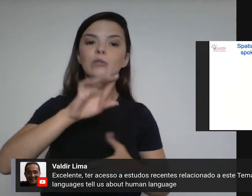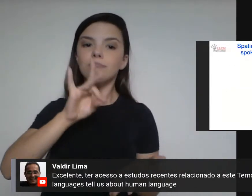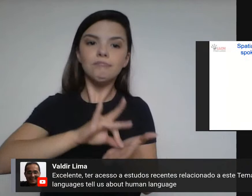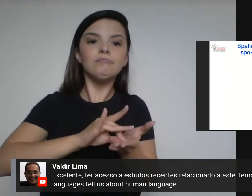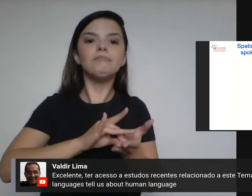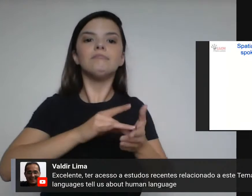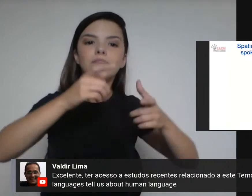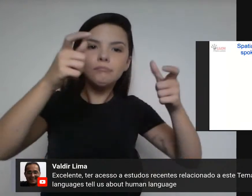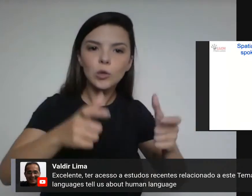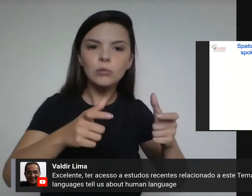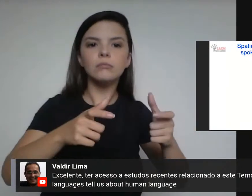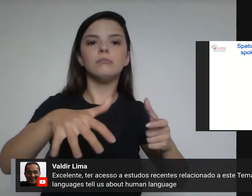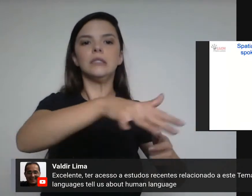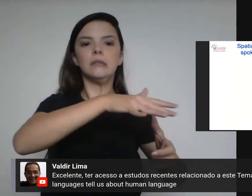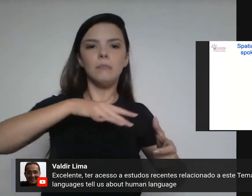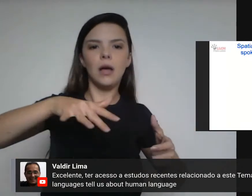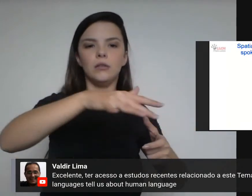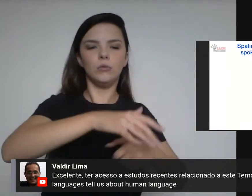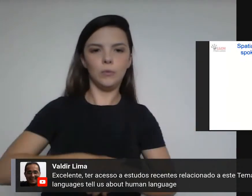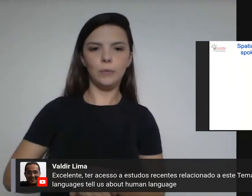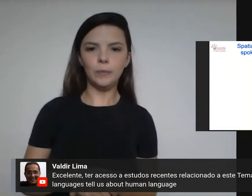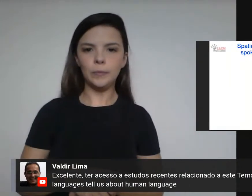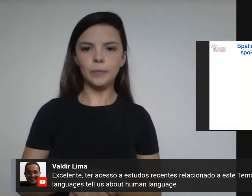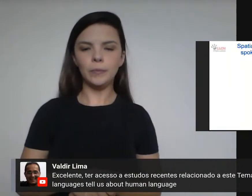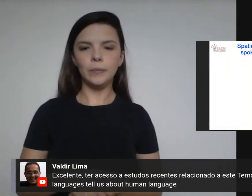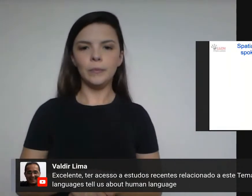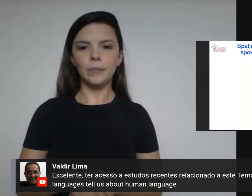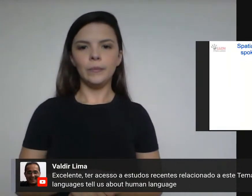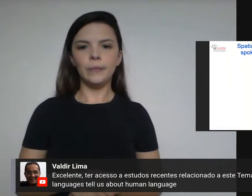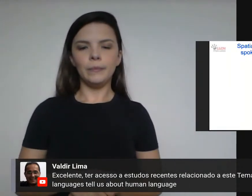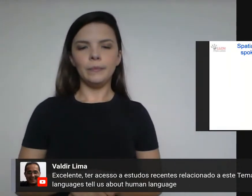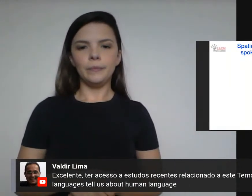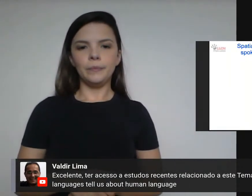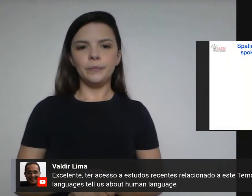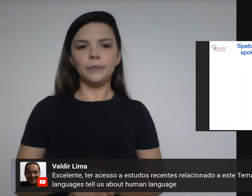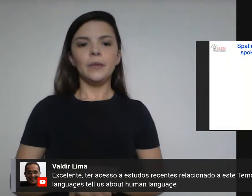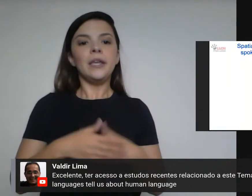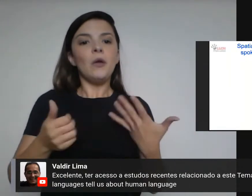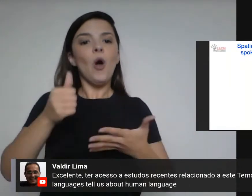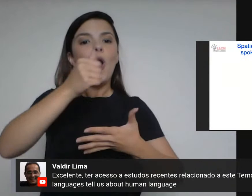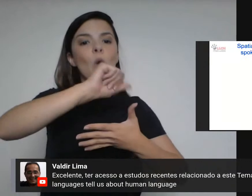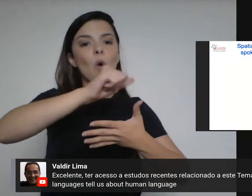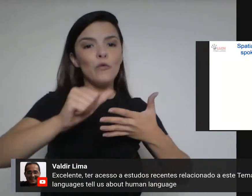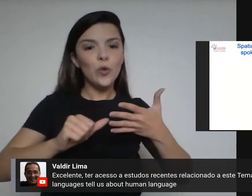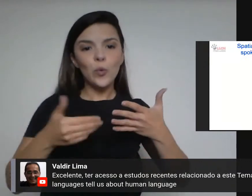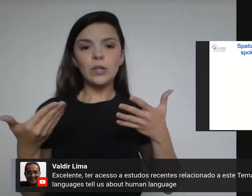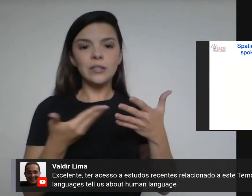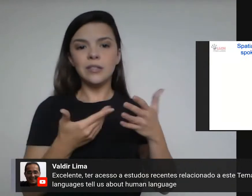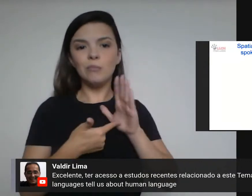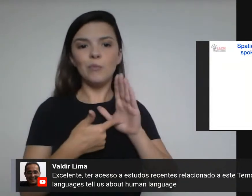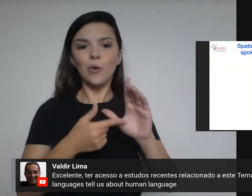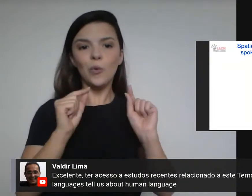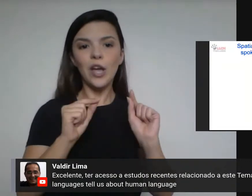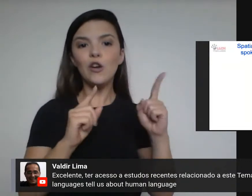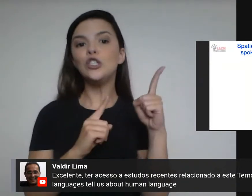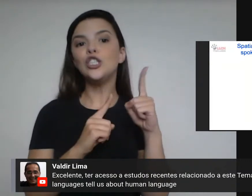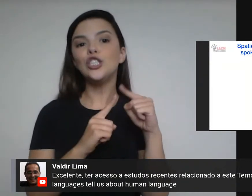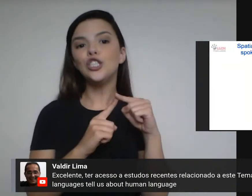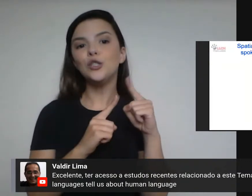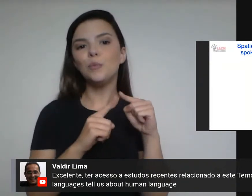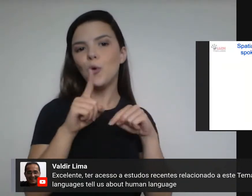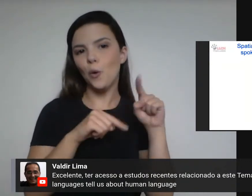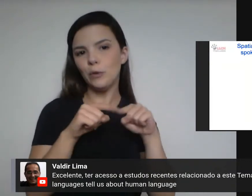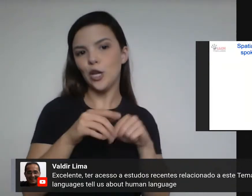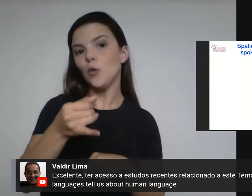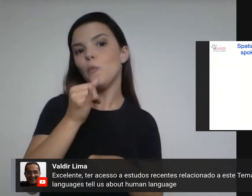Now within these expressions, the hand shapes encode the type of object. So I showed you a